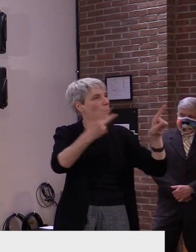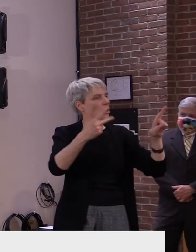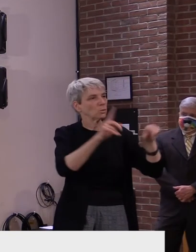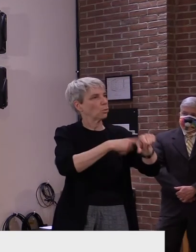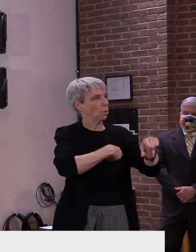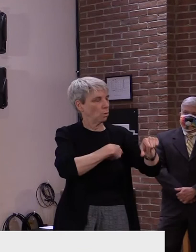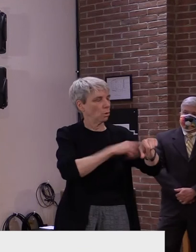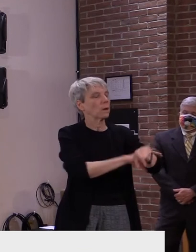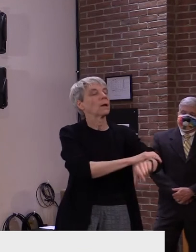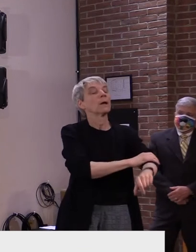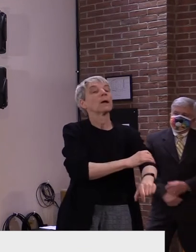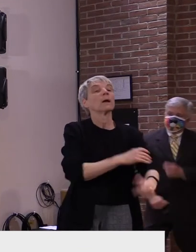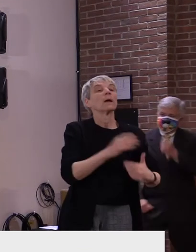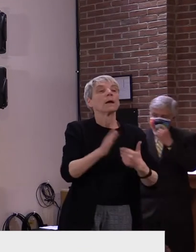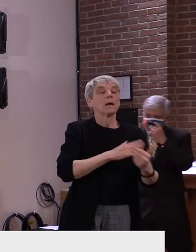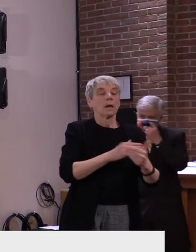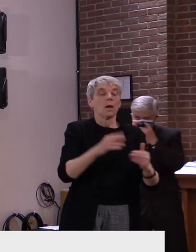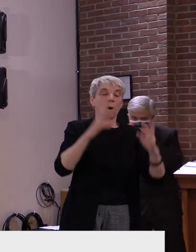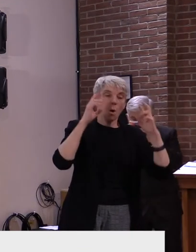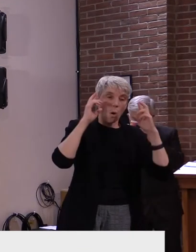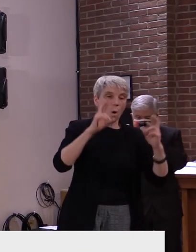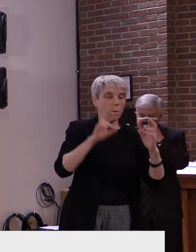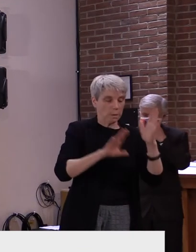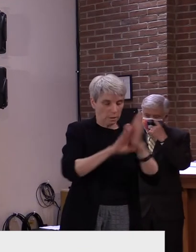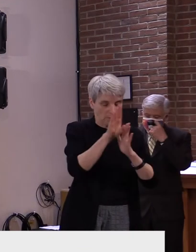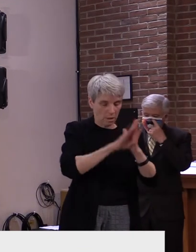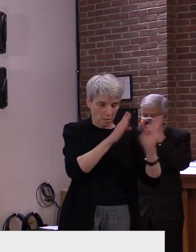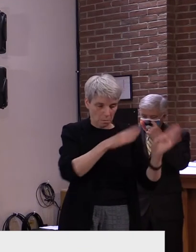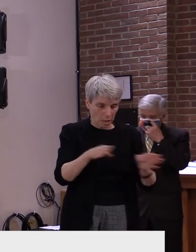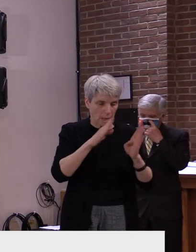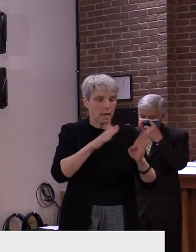impact schools across the state